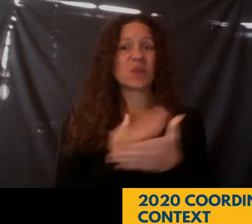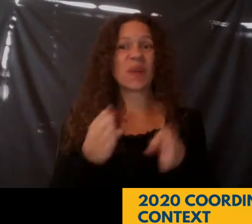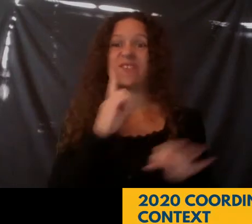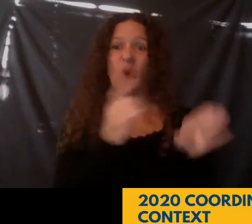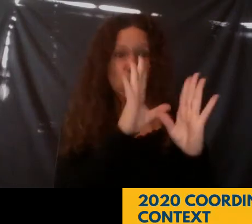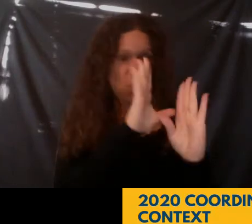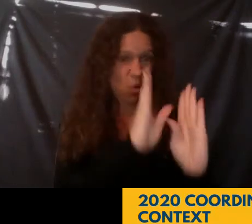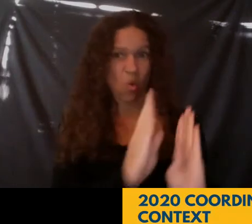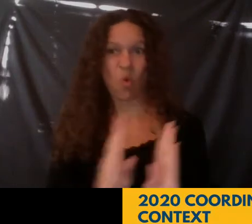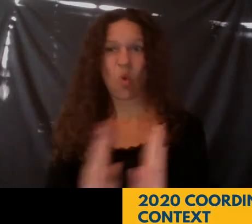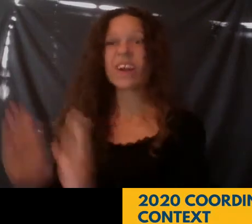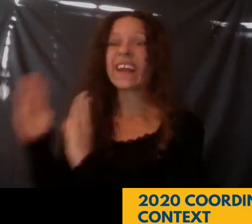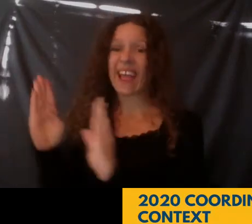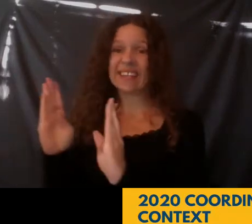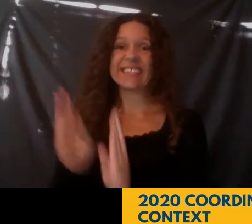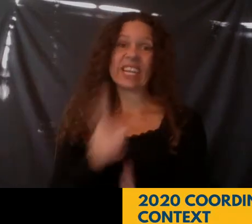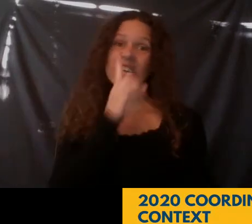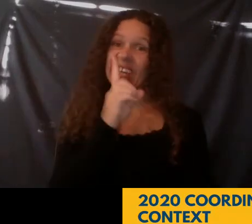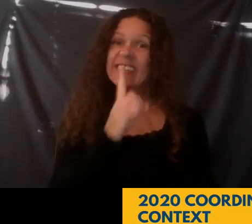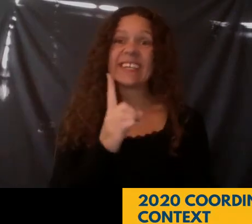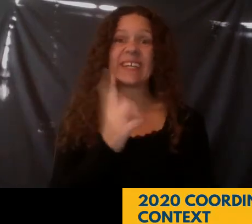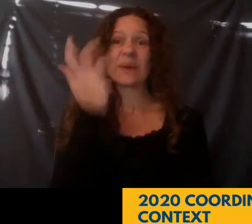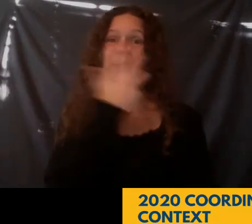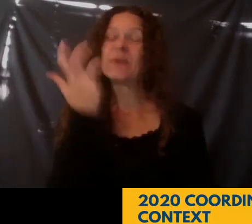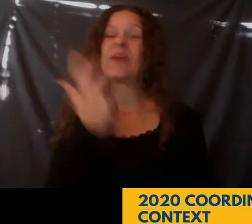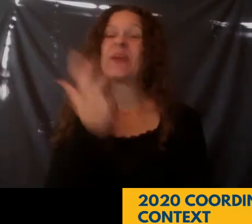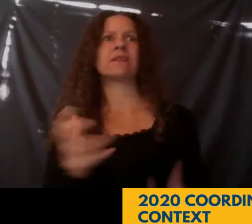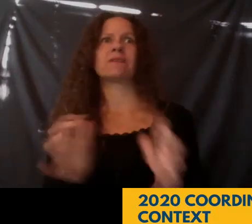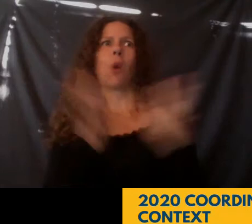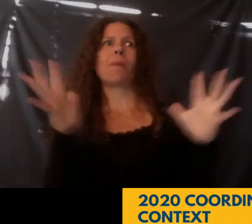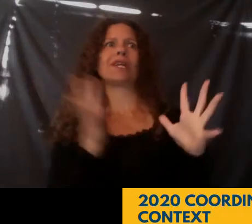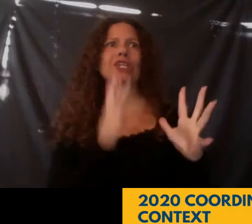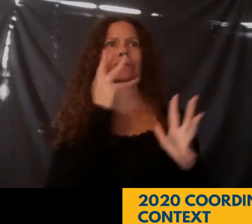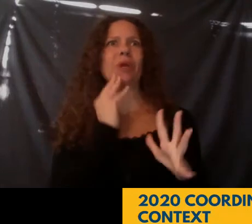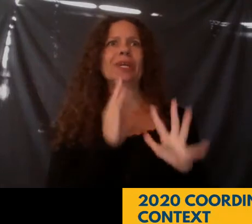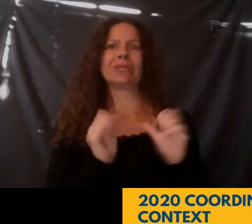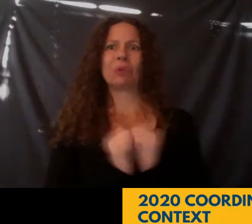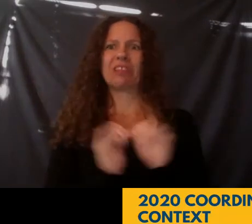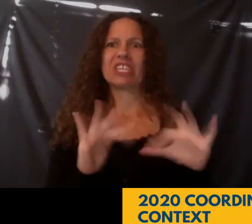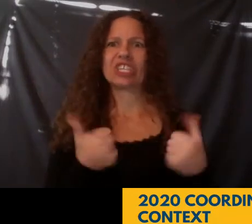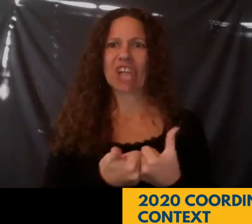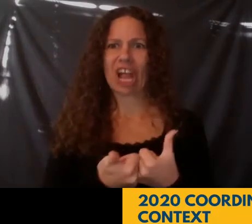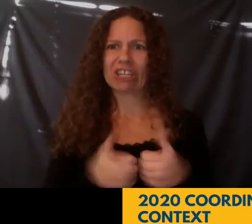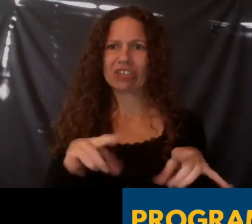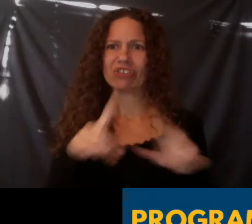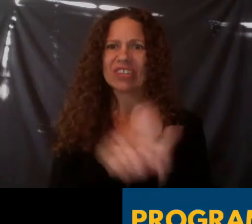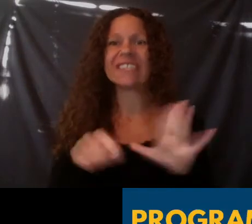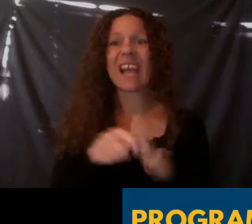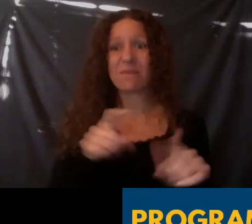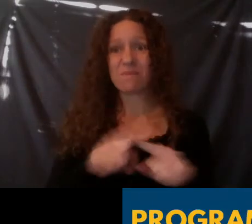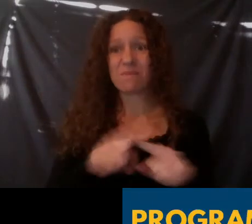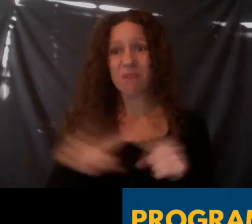activists of the party and the staff that we were able to do so much under very challenging circumstances. Next slide, please.